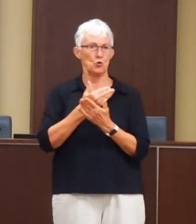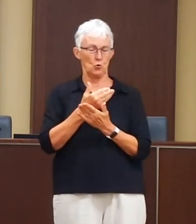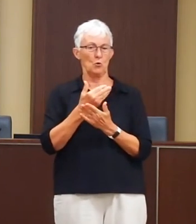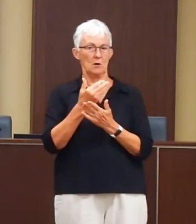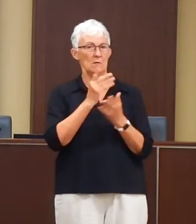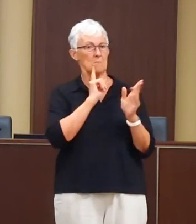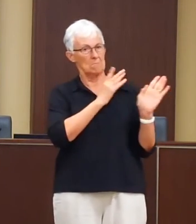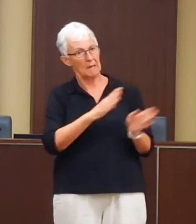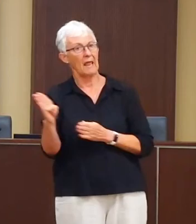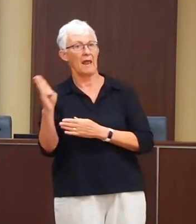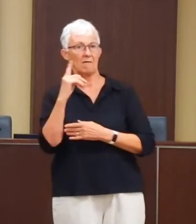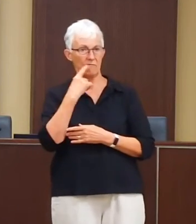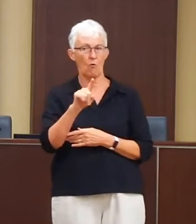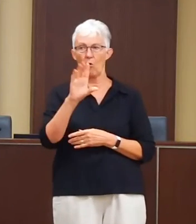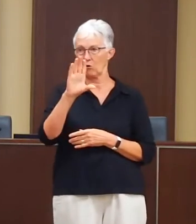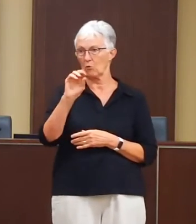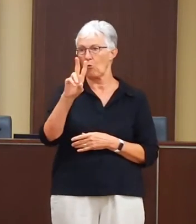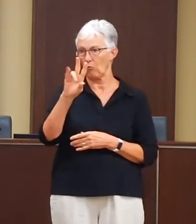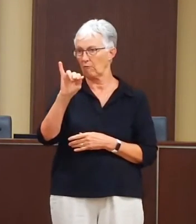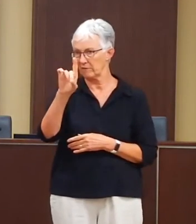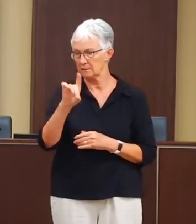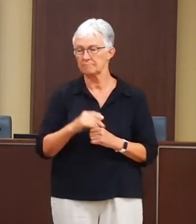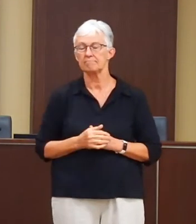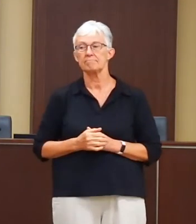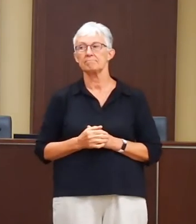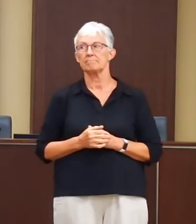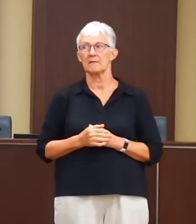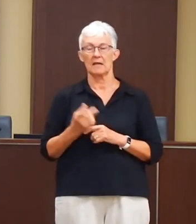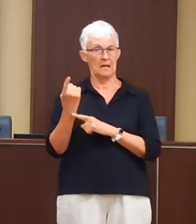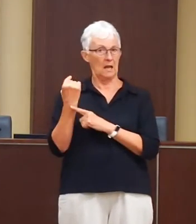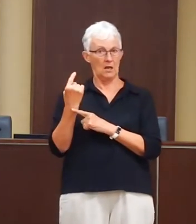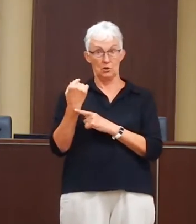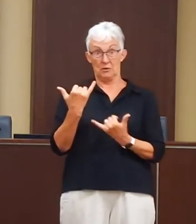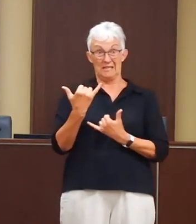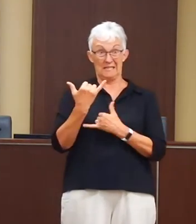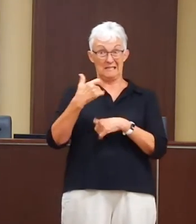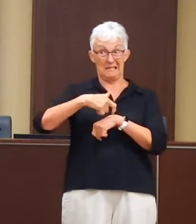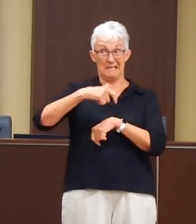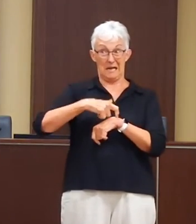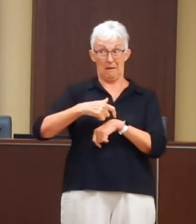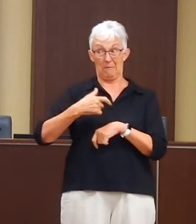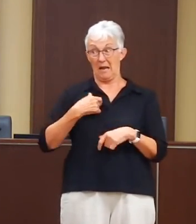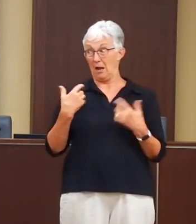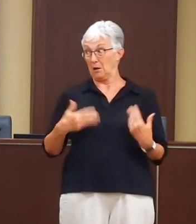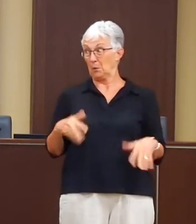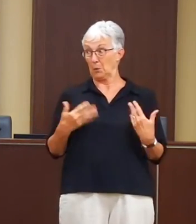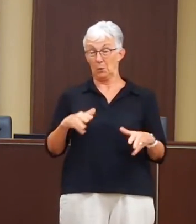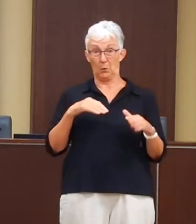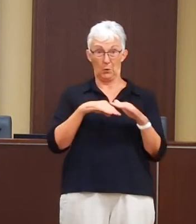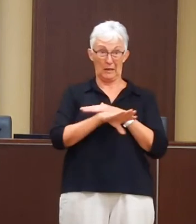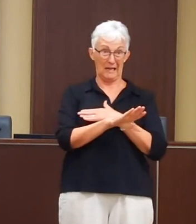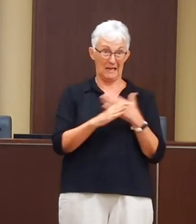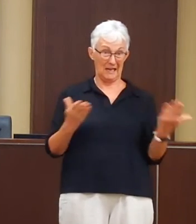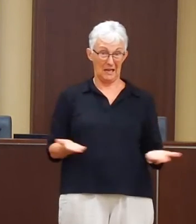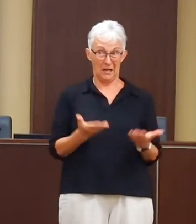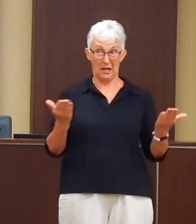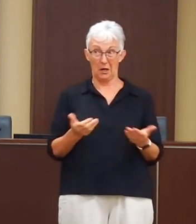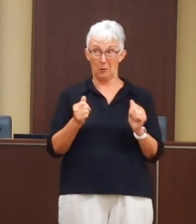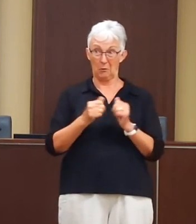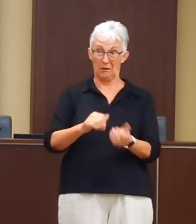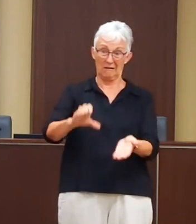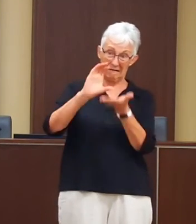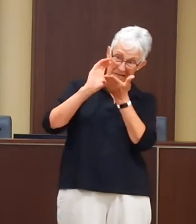feedback. Unlike last year at this time, where I walked in a press conference with 600 pages, I think we're maybe 12 to 15 pages this year,